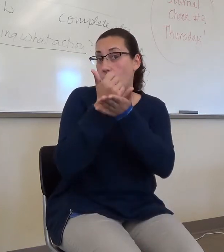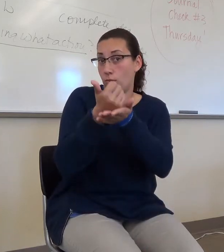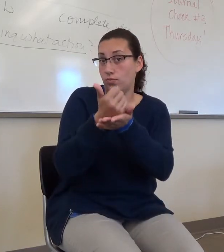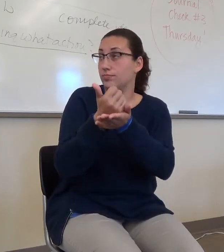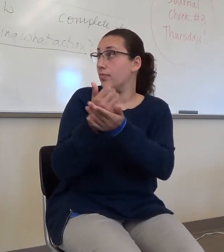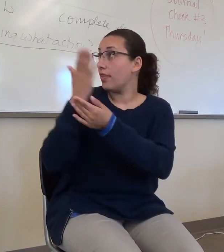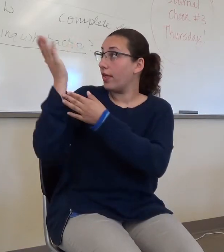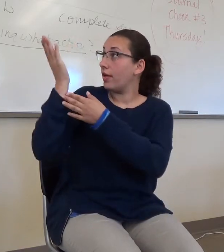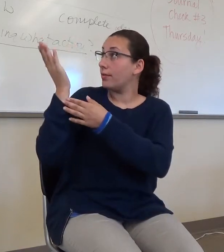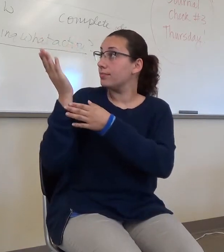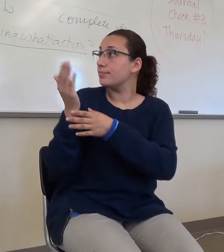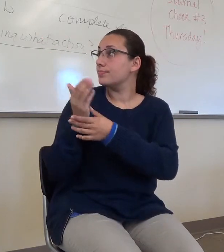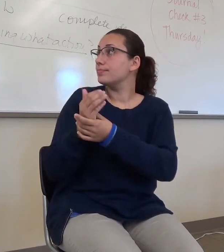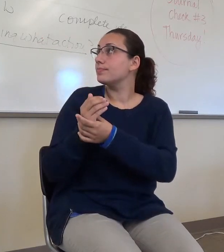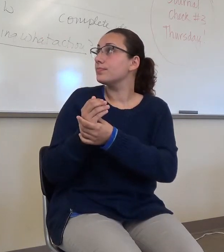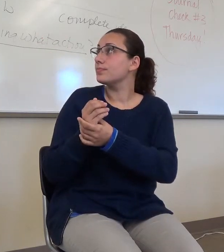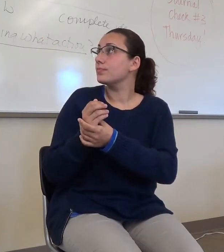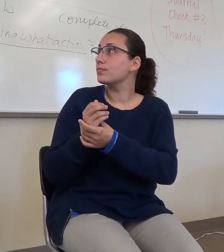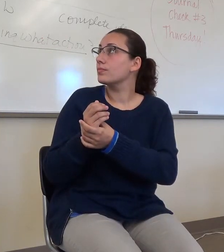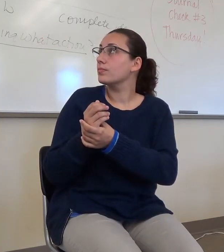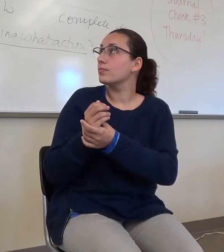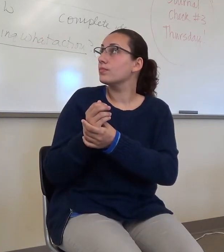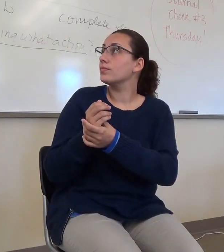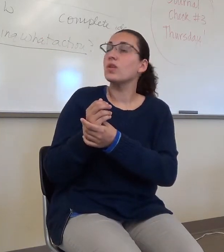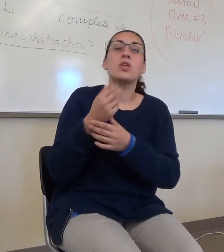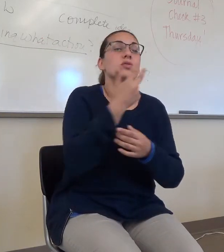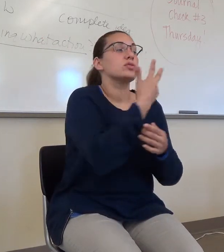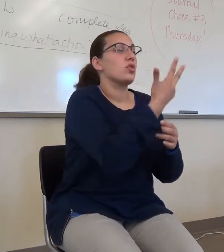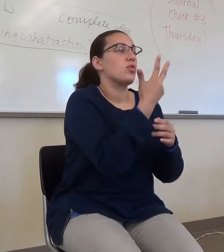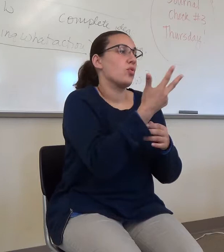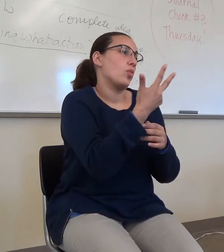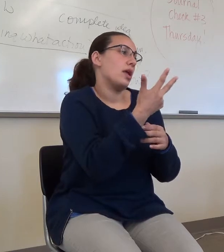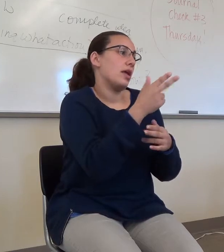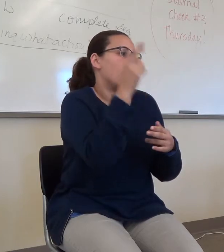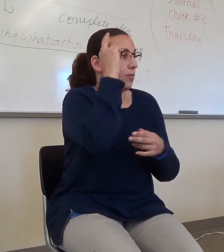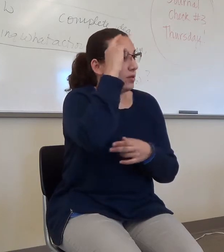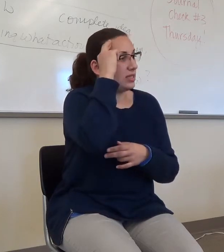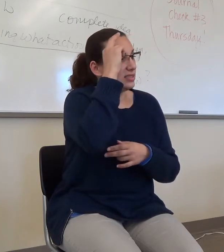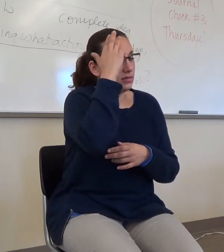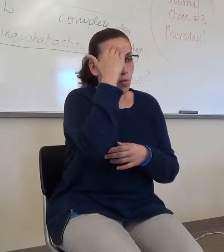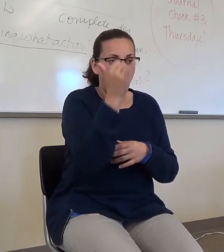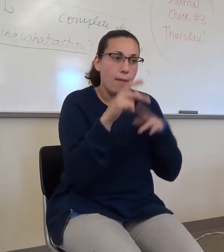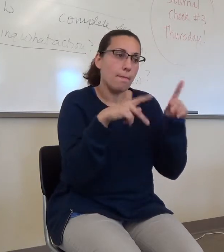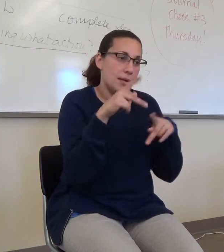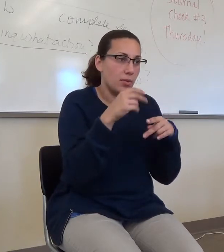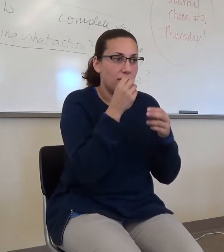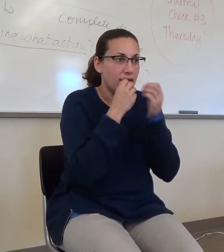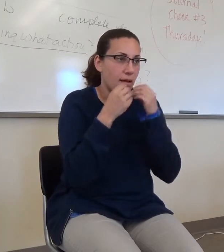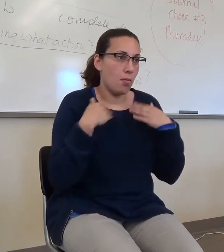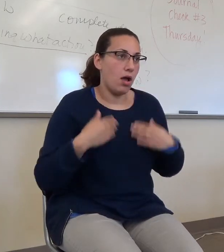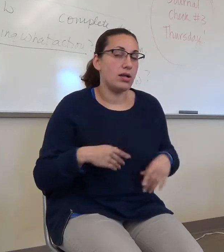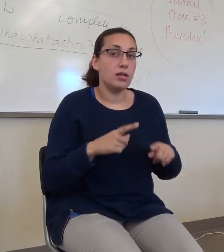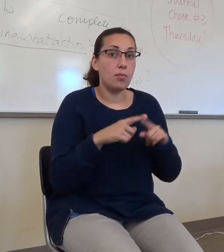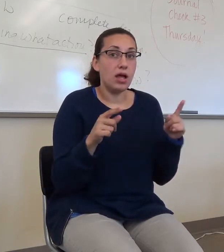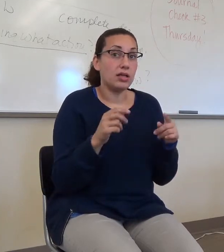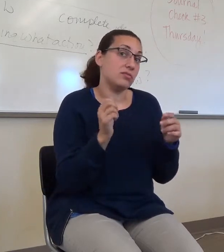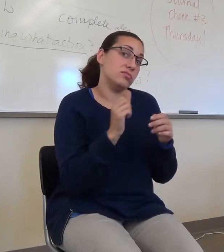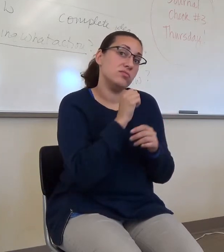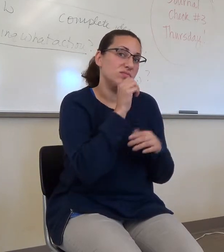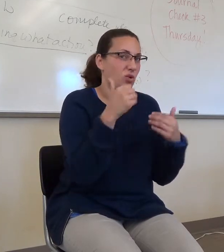was something that said there were 3 reasons why people did this, then you can see, but even without that, you